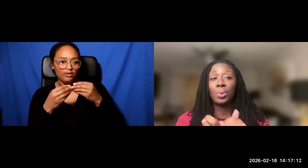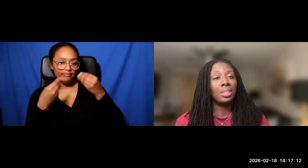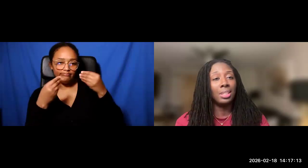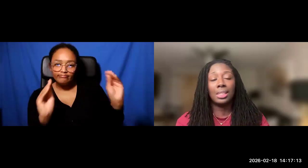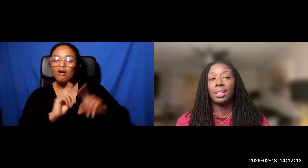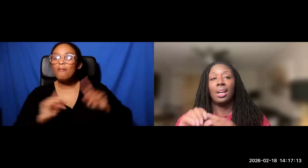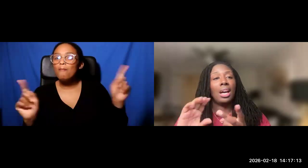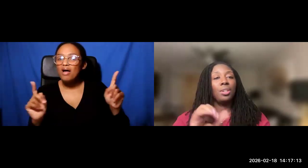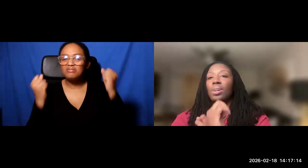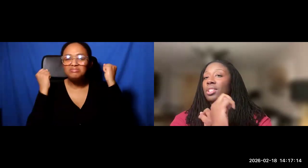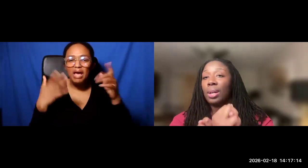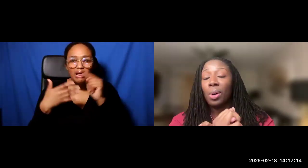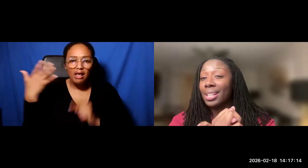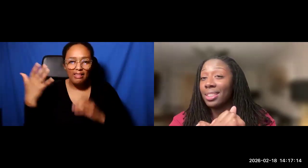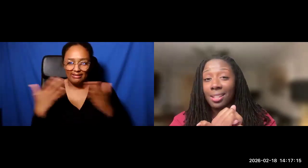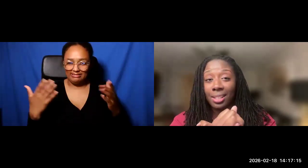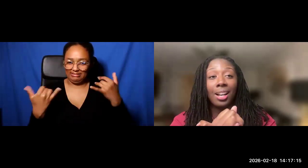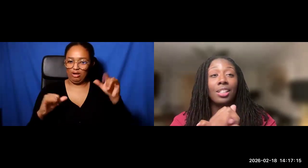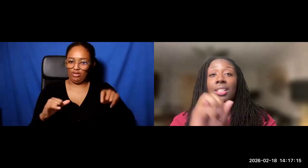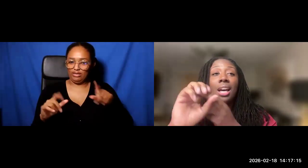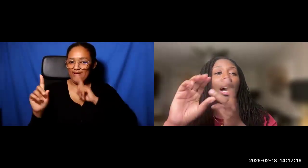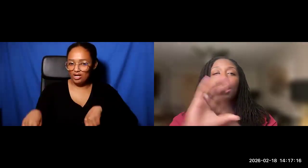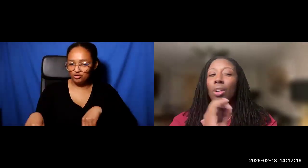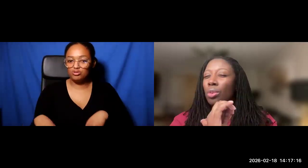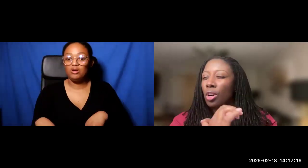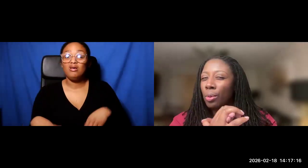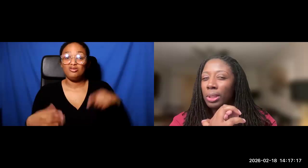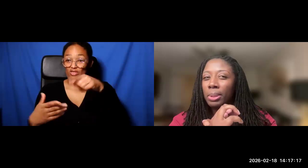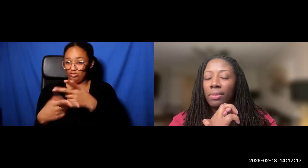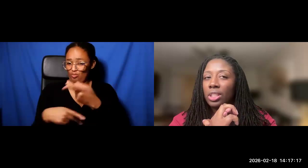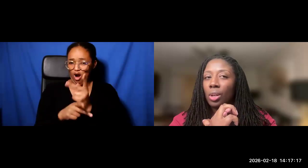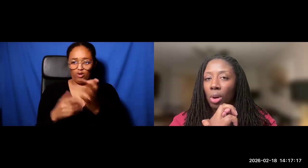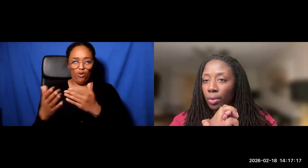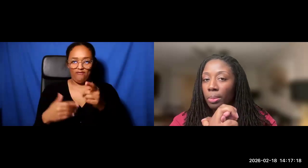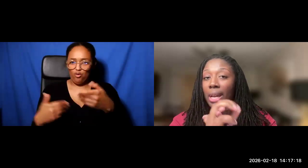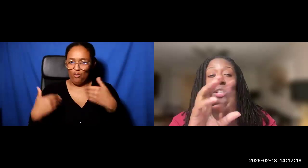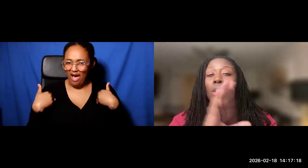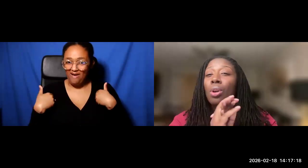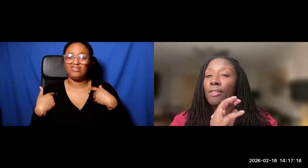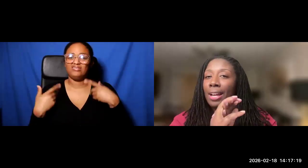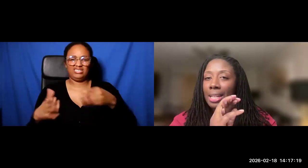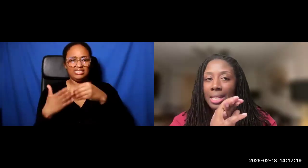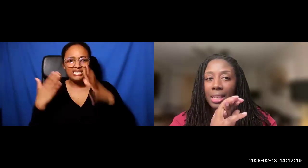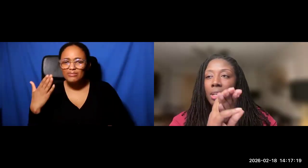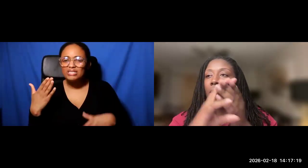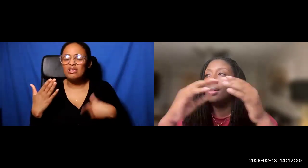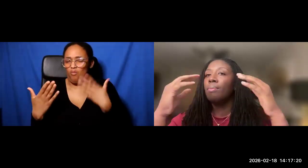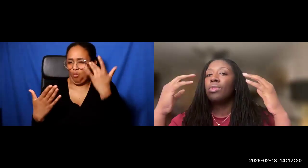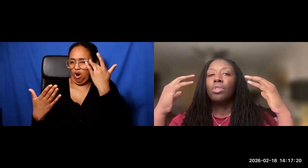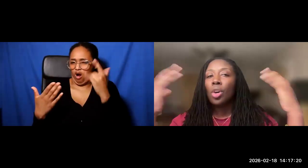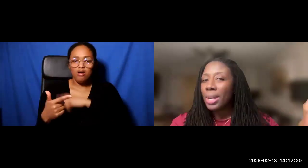I don't know what this is. I don't understand why it's $1,000. I don't know if I really believe it's going to work for me. I don't know if I need